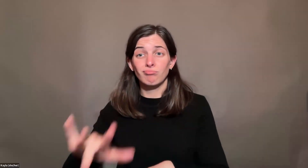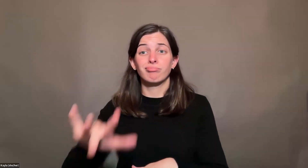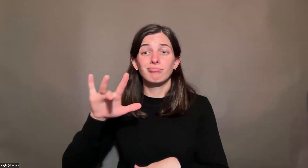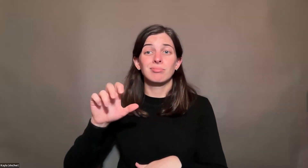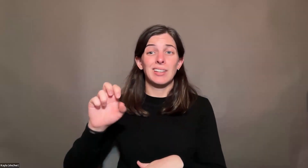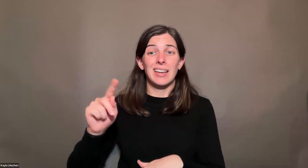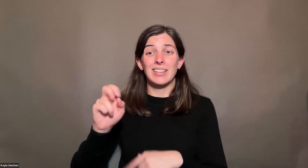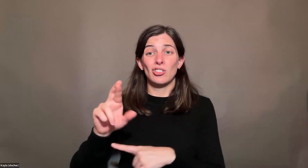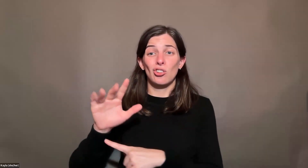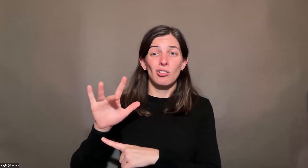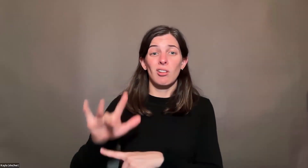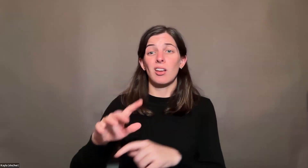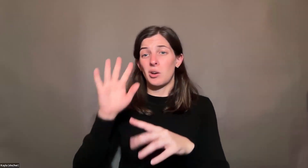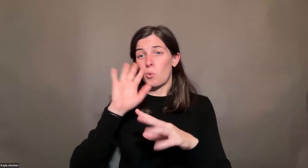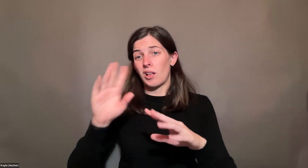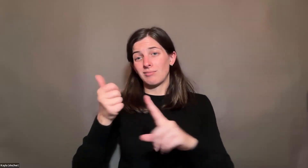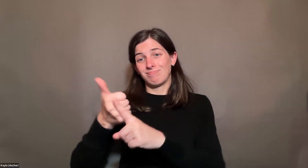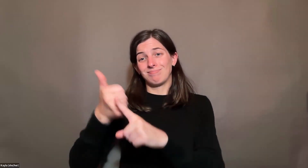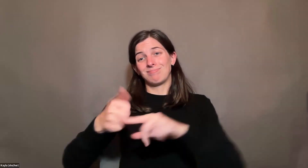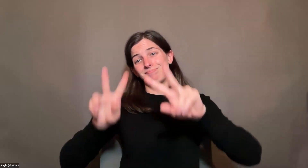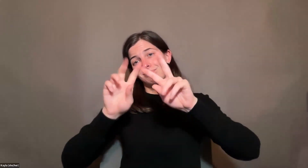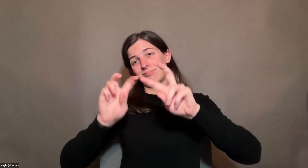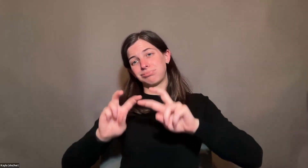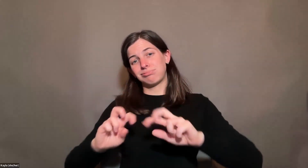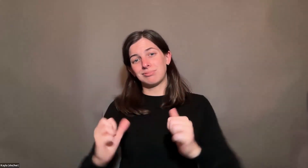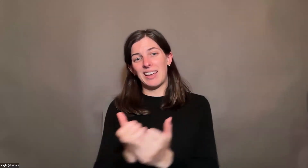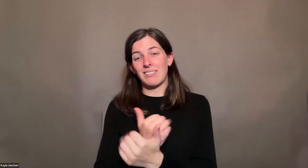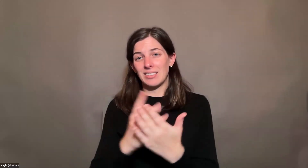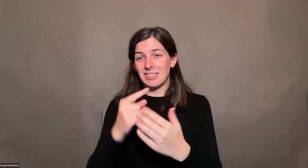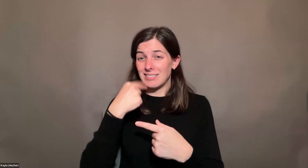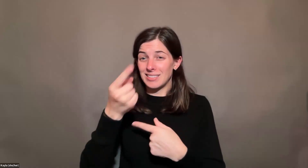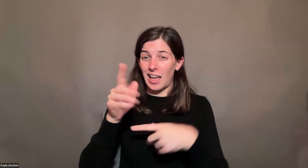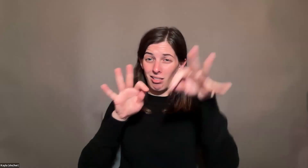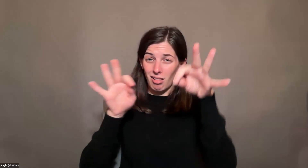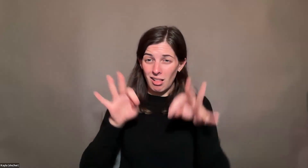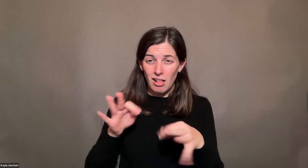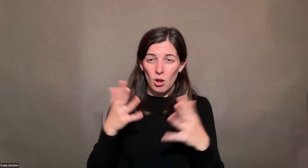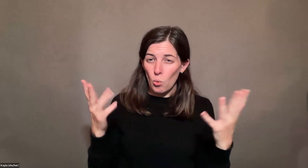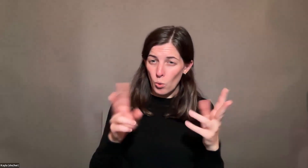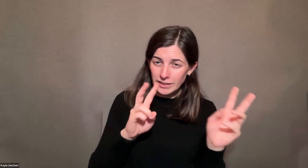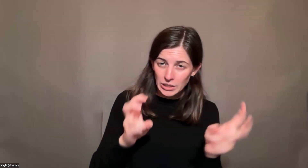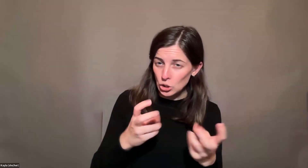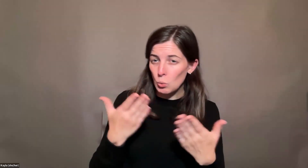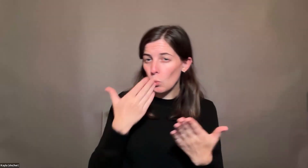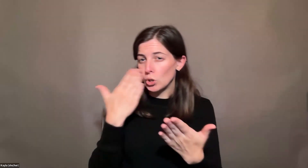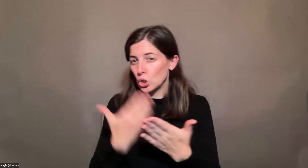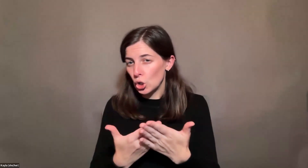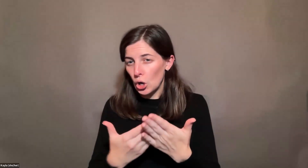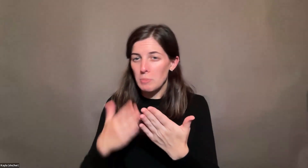things and tell you what is the issue, what is the good, and what is the bad, and how can I